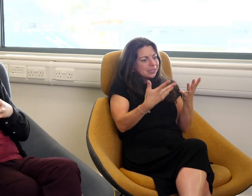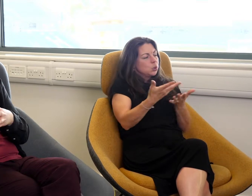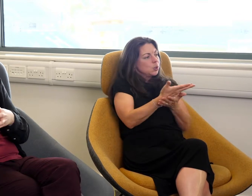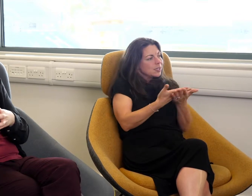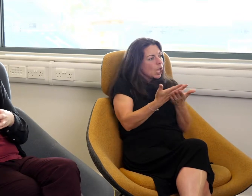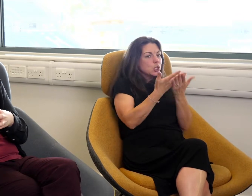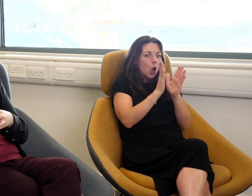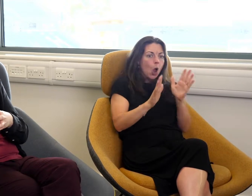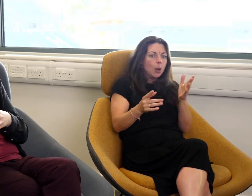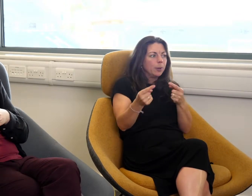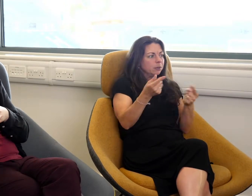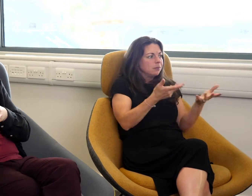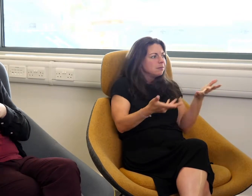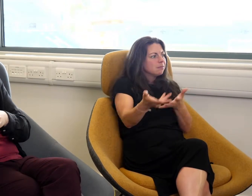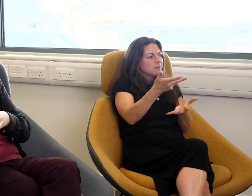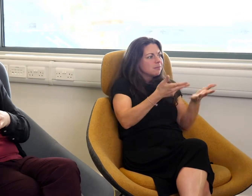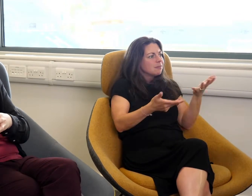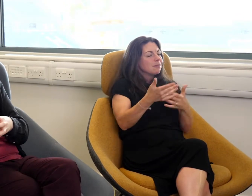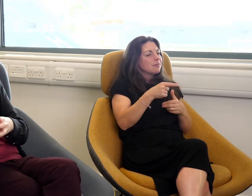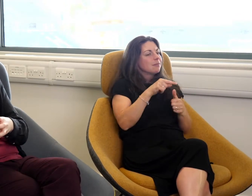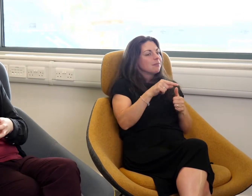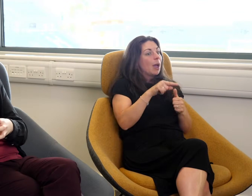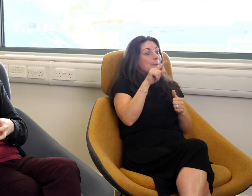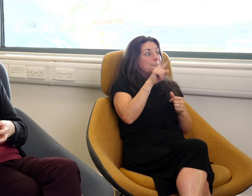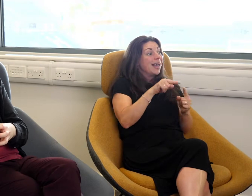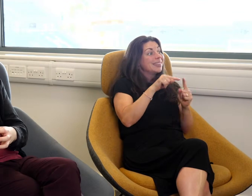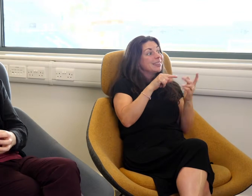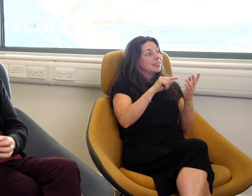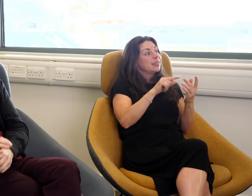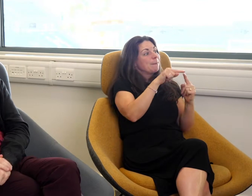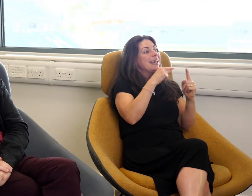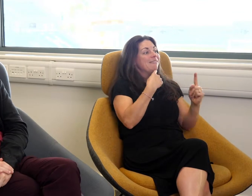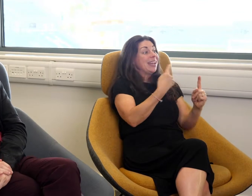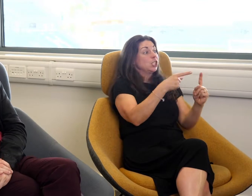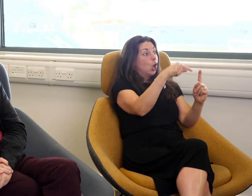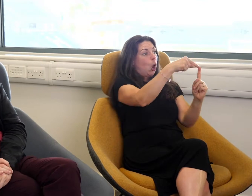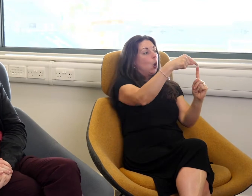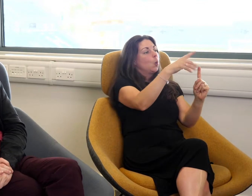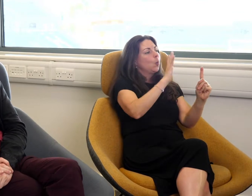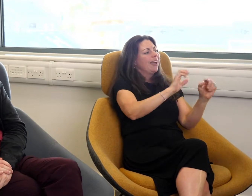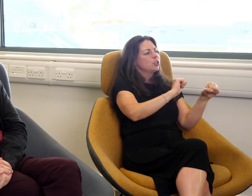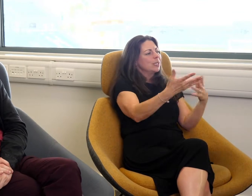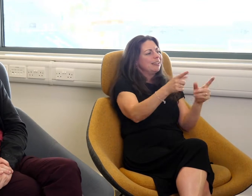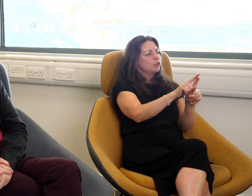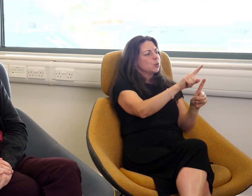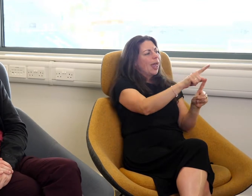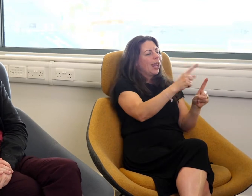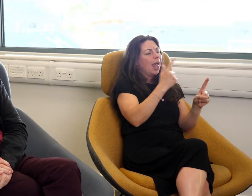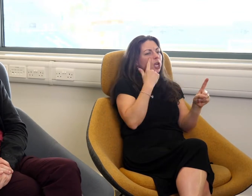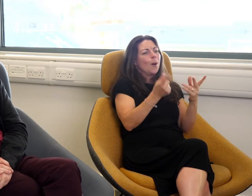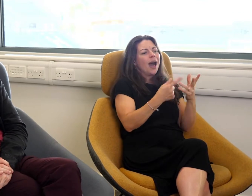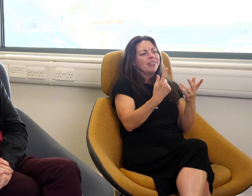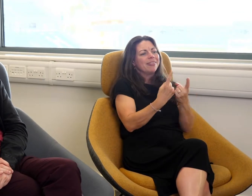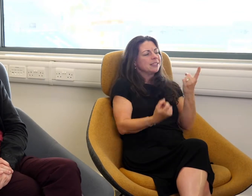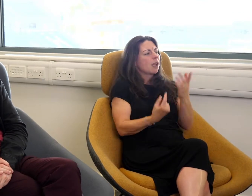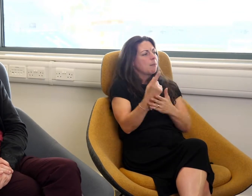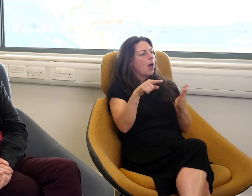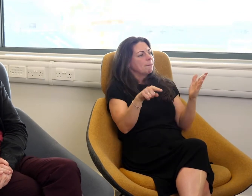do still feel quite strongly that we have to deliver that manifesto that we were elected on. That's the key thing, because it's been really difficult, I think,